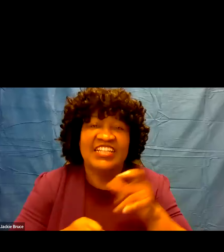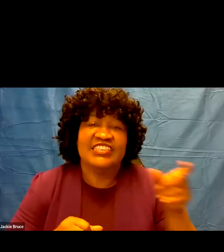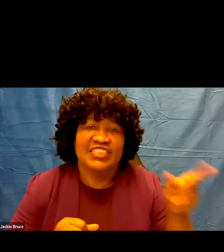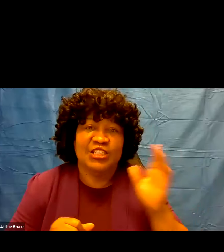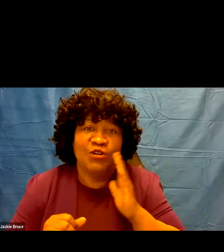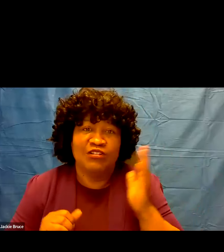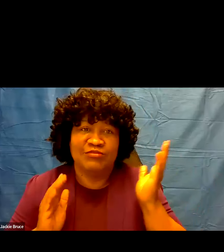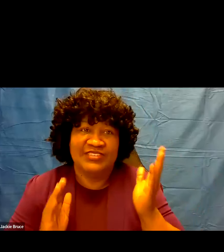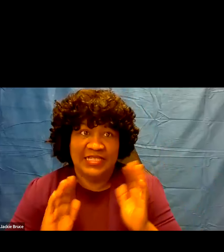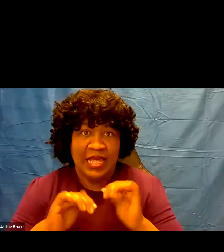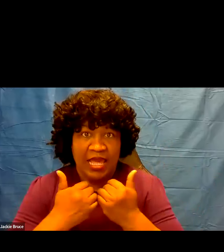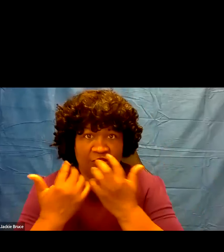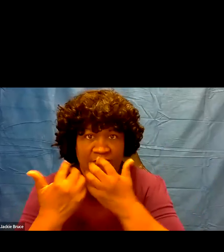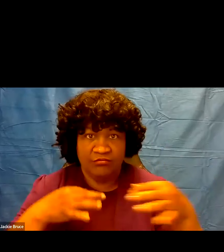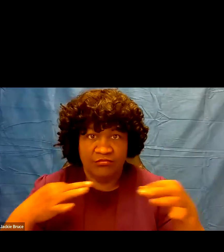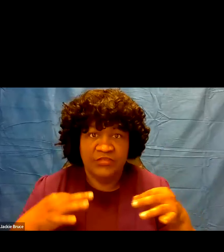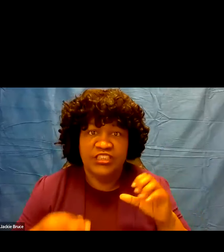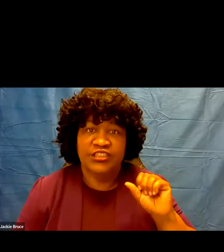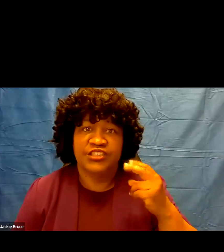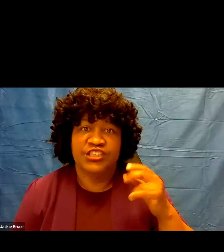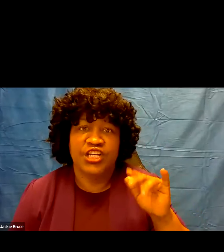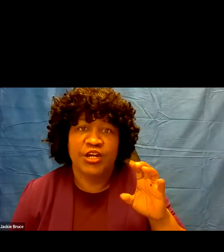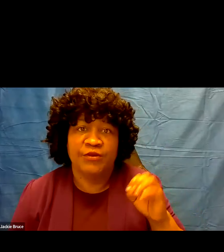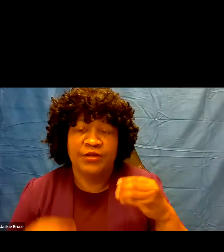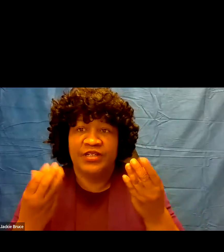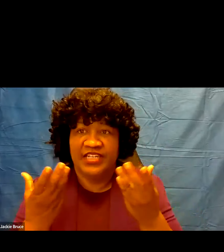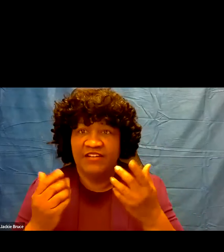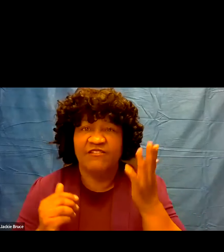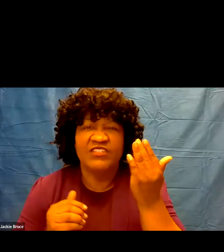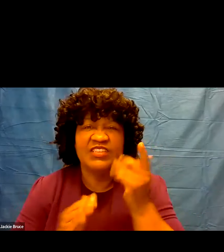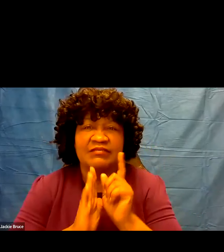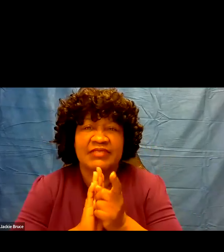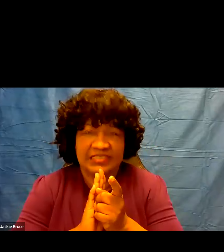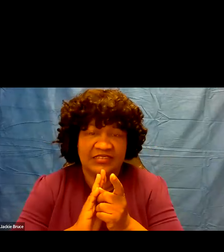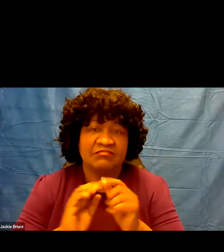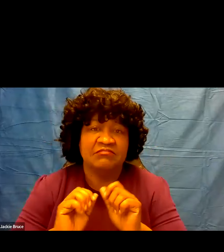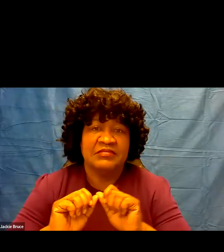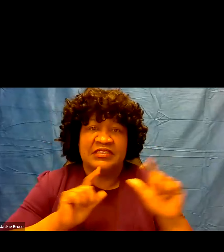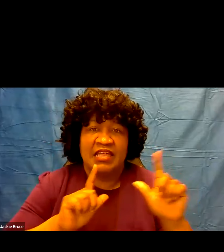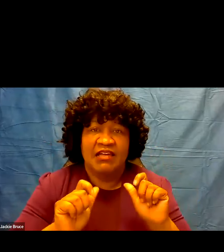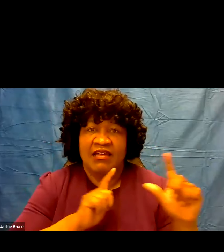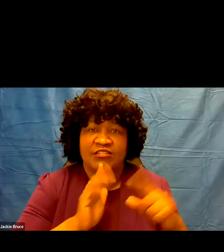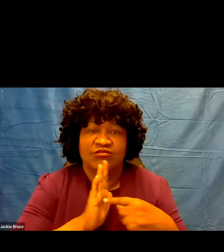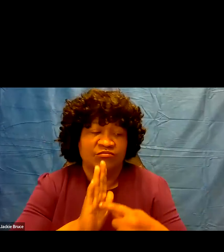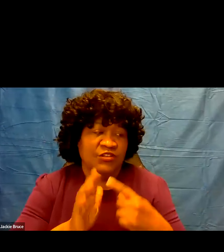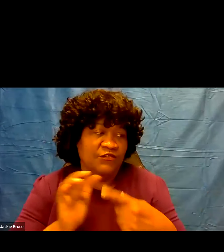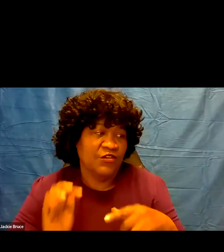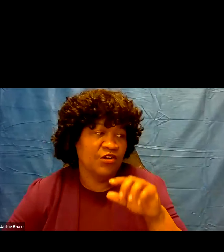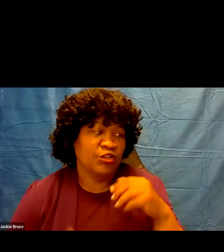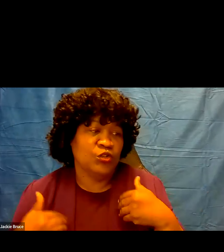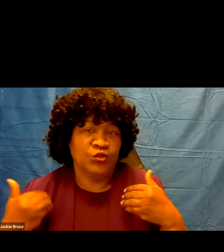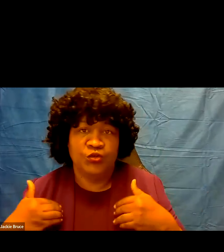present, and here's how it's going to work now. Sherry's going to present some slides to you for 15 minutes to orient you toward that model for youth